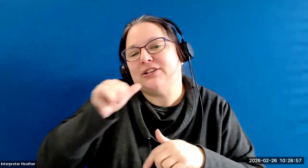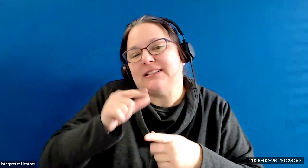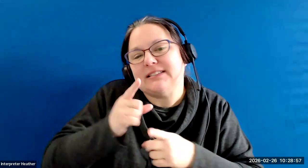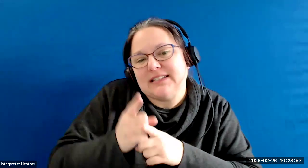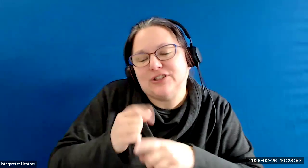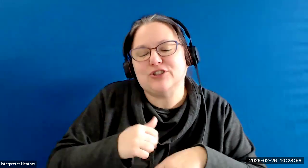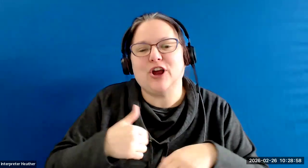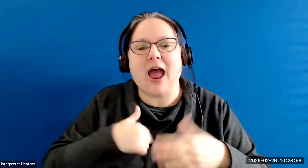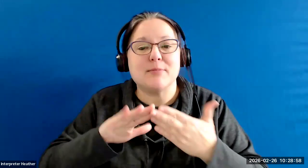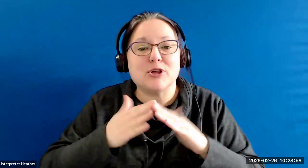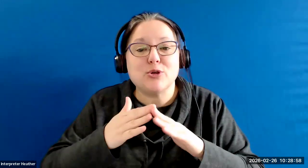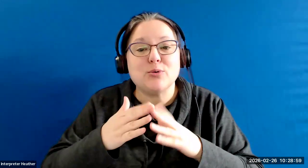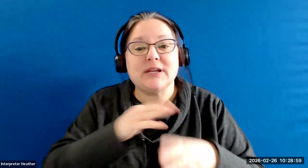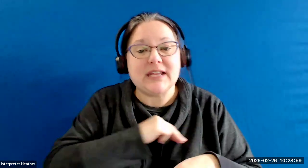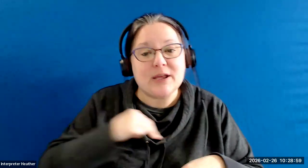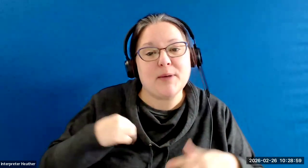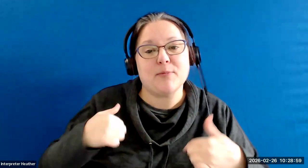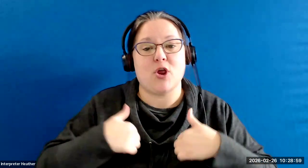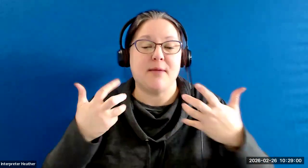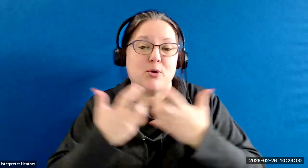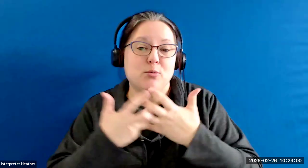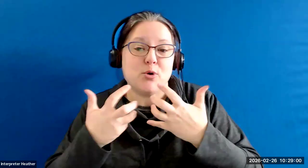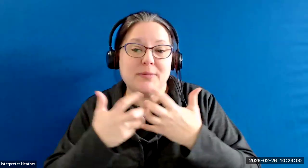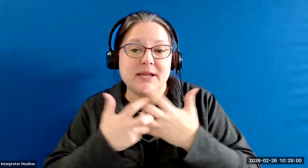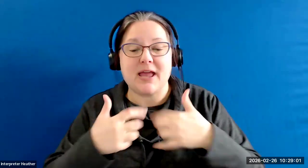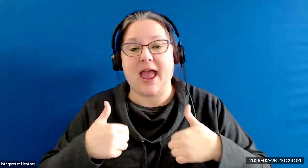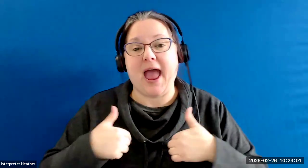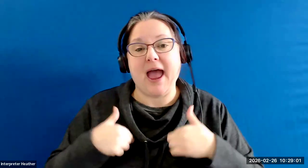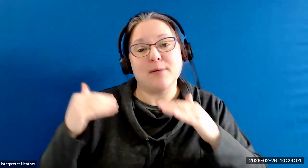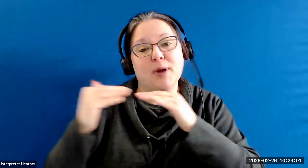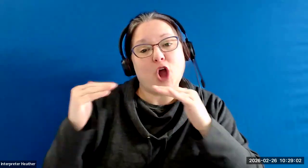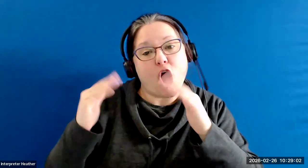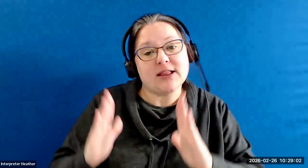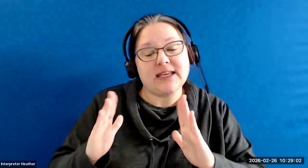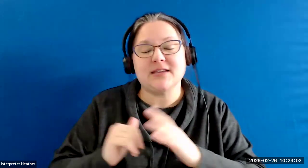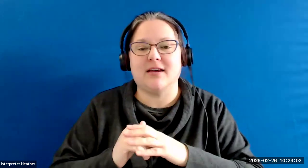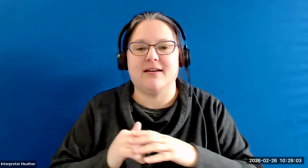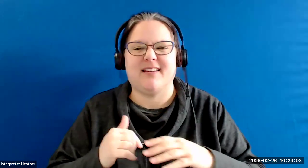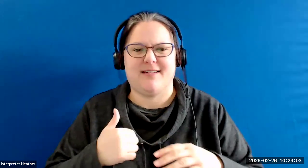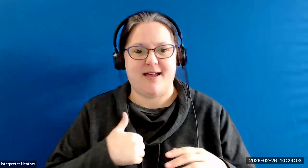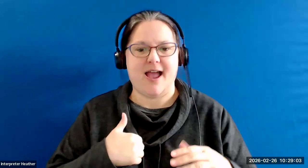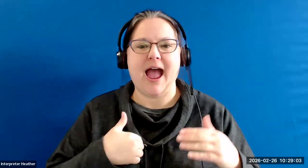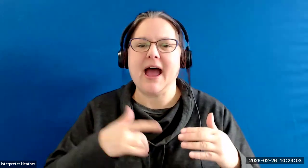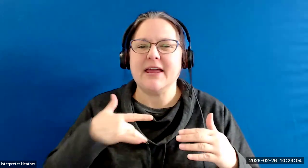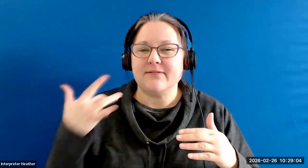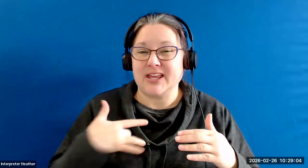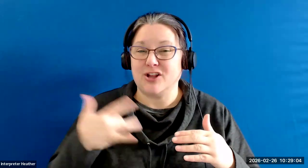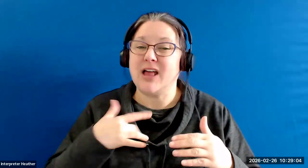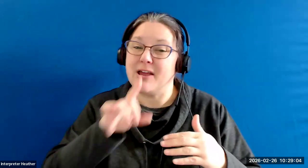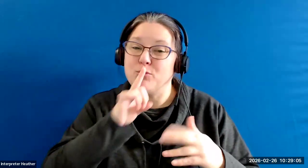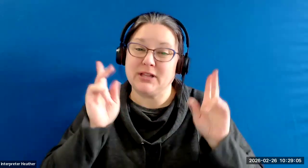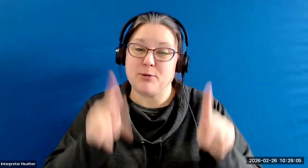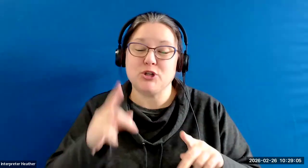a community member, I'm a roommate, I'm a colleague. I consider myself an agent of peace and